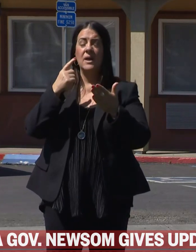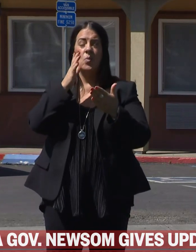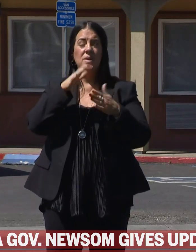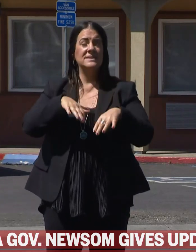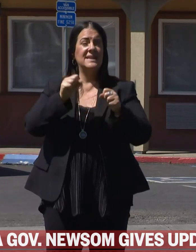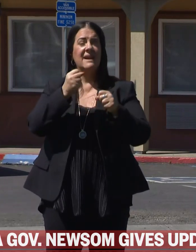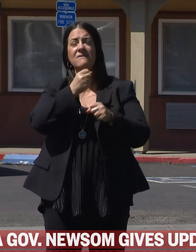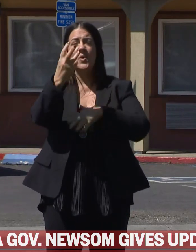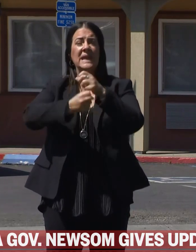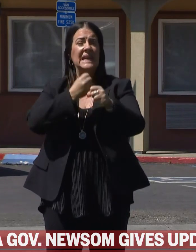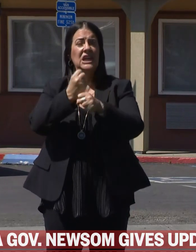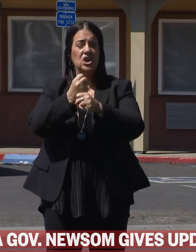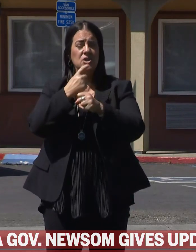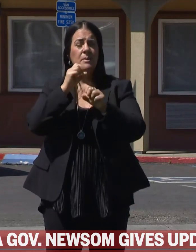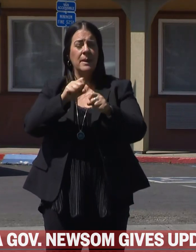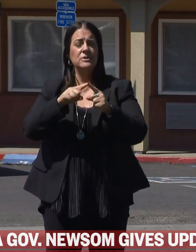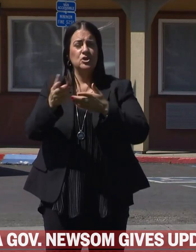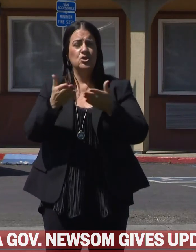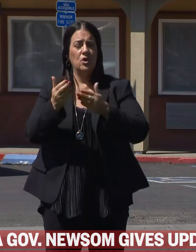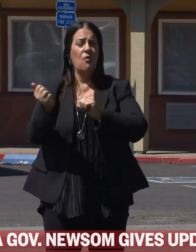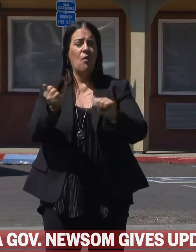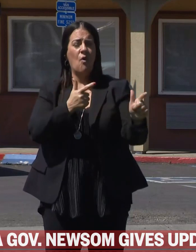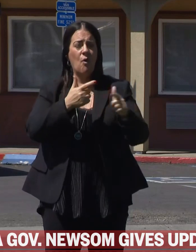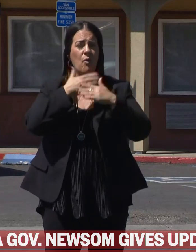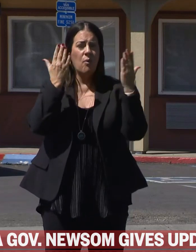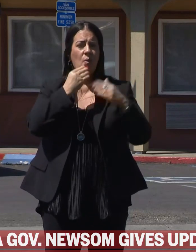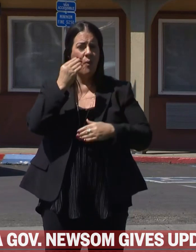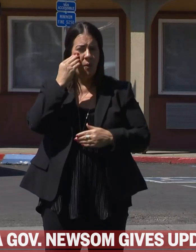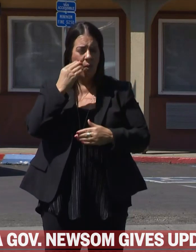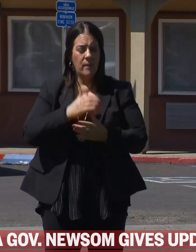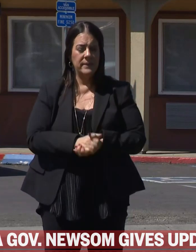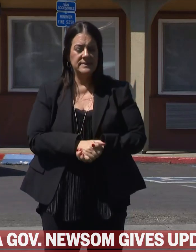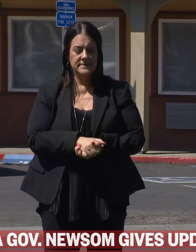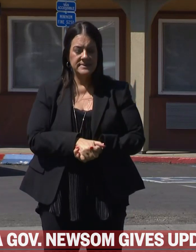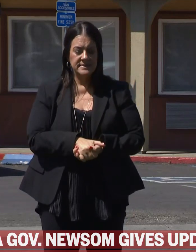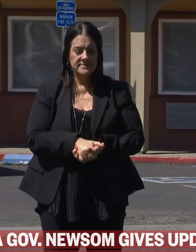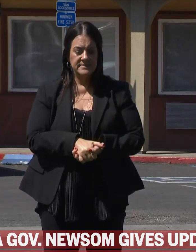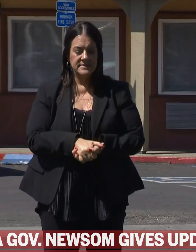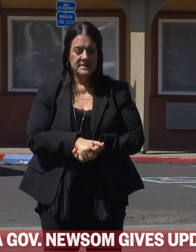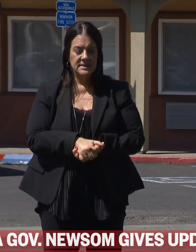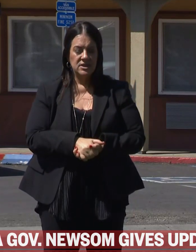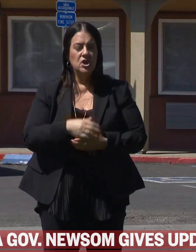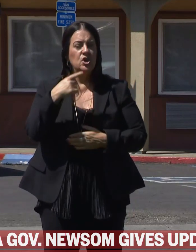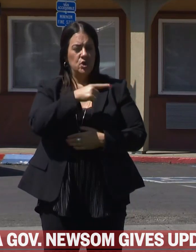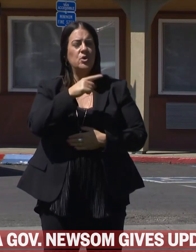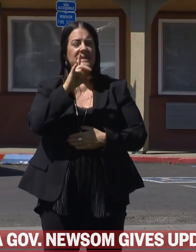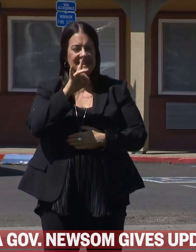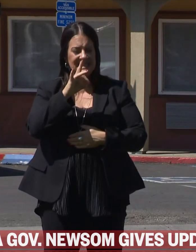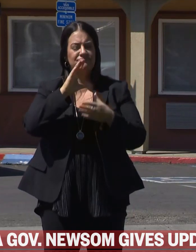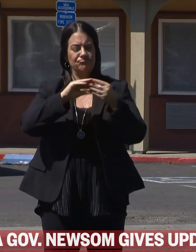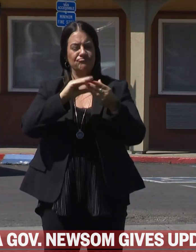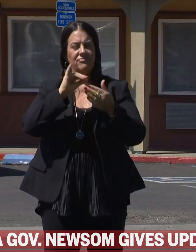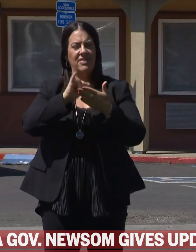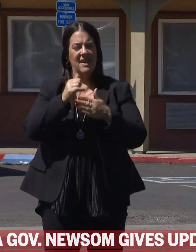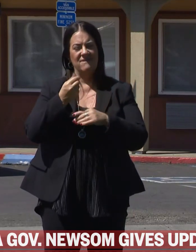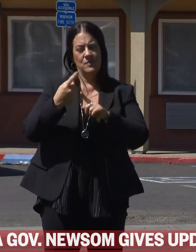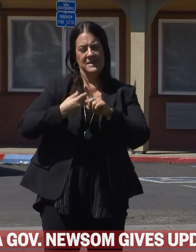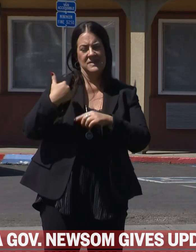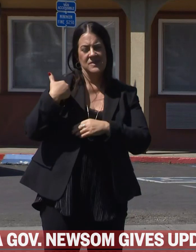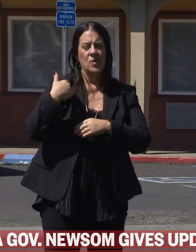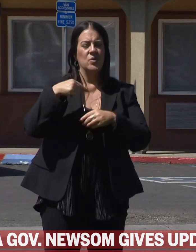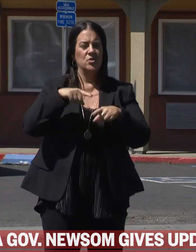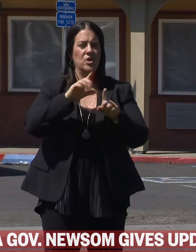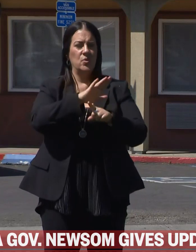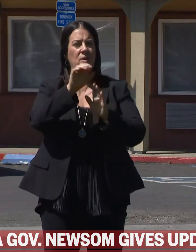numbers. And now, less than 8 weeks after that State of the State address, the COVID